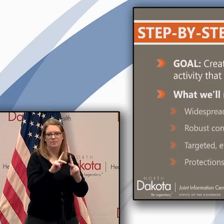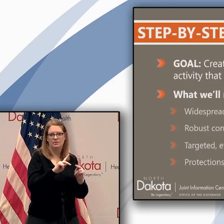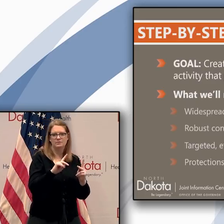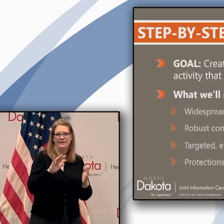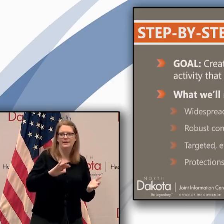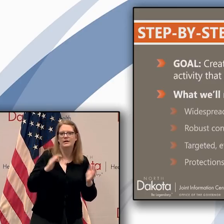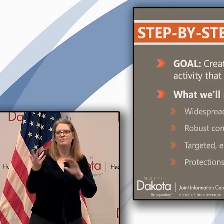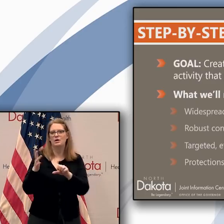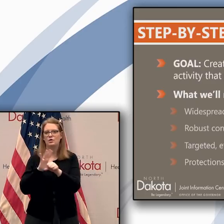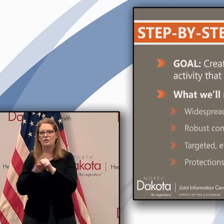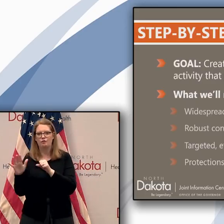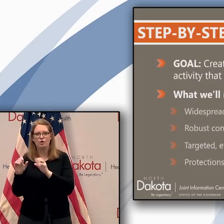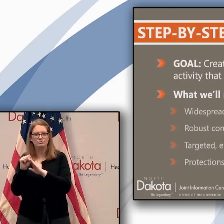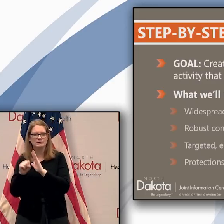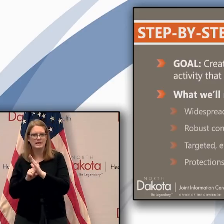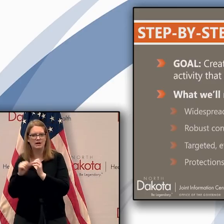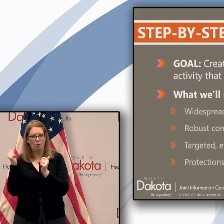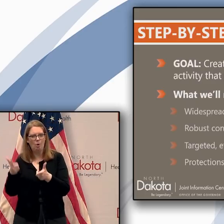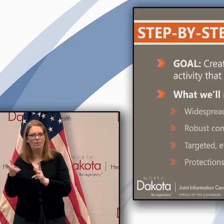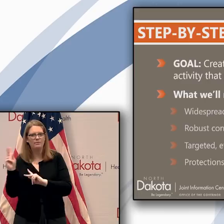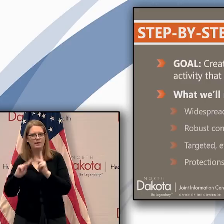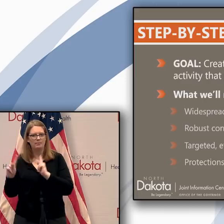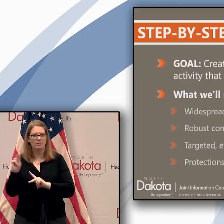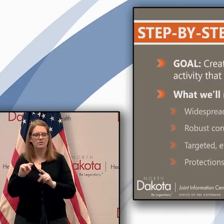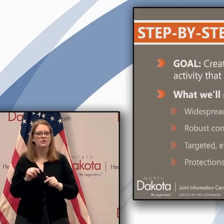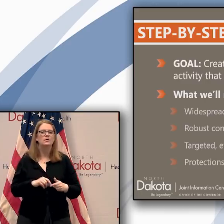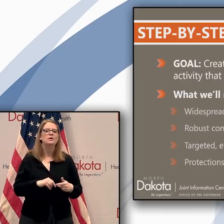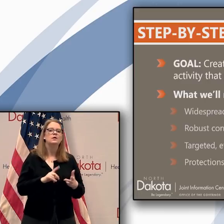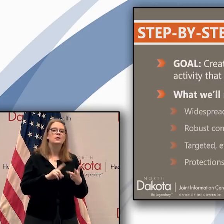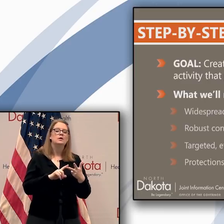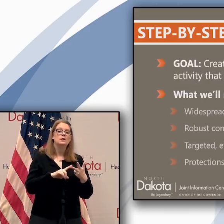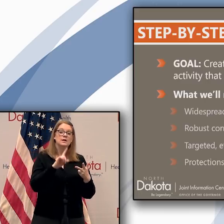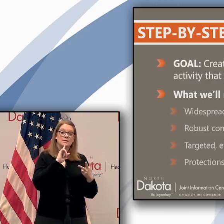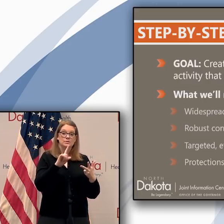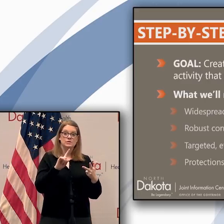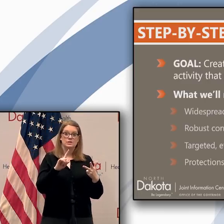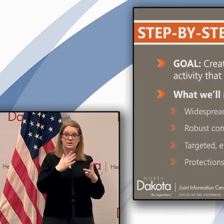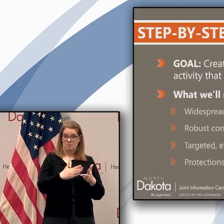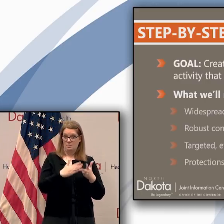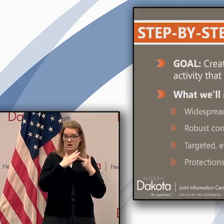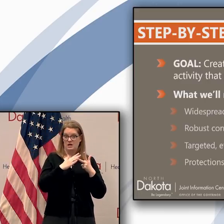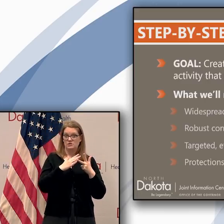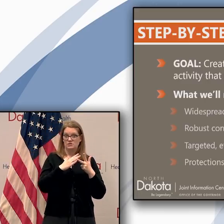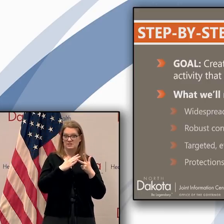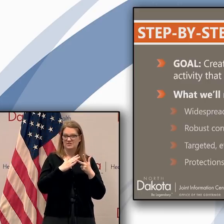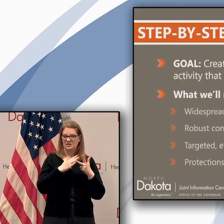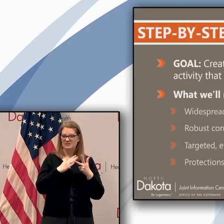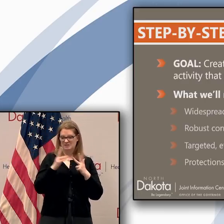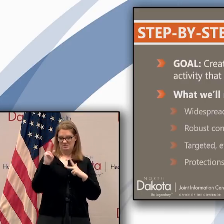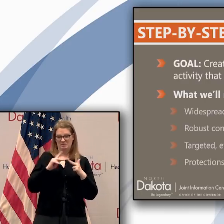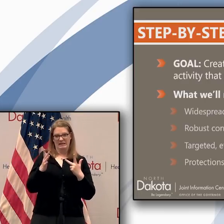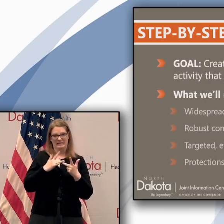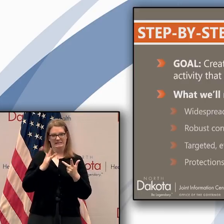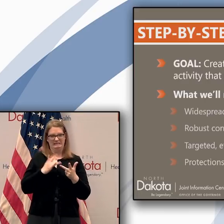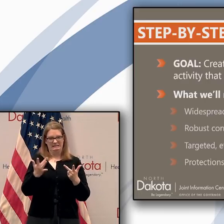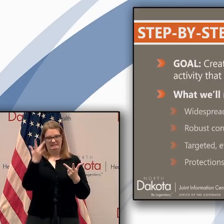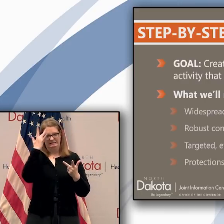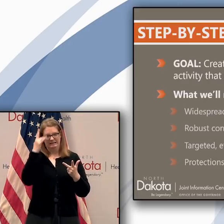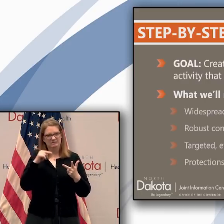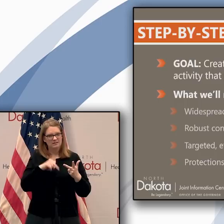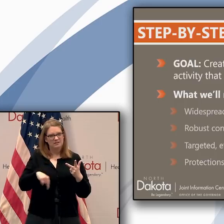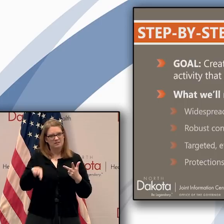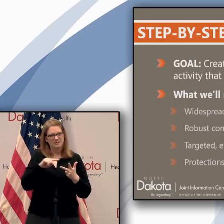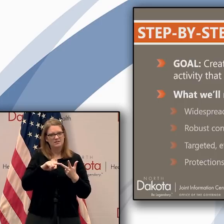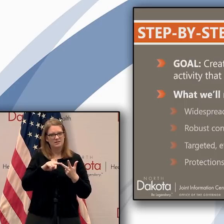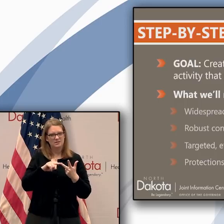entire state. That will be effective. We need to make sure that our protections for the most vulnerable actually get better. We're doing a